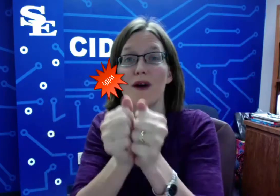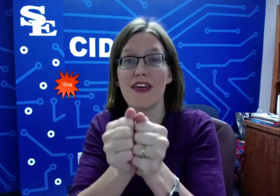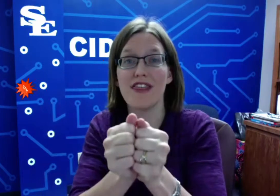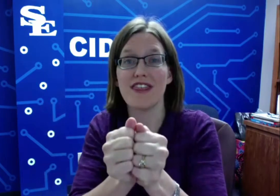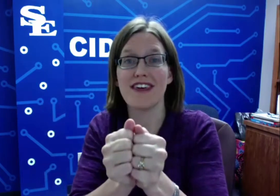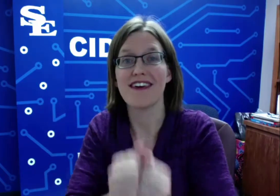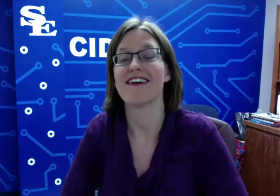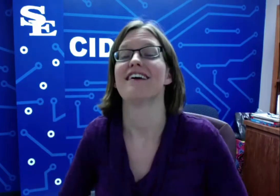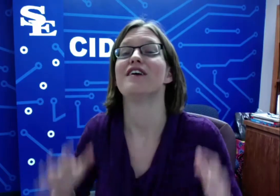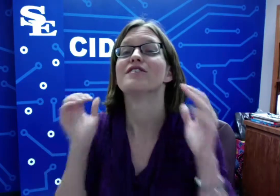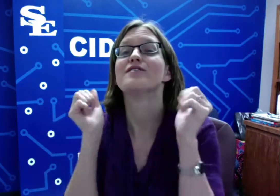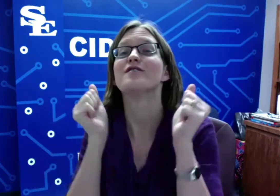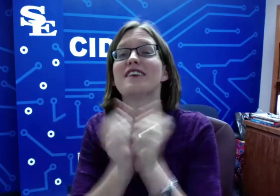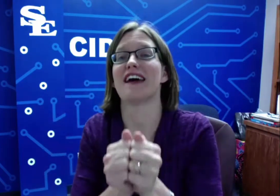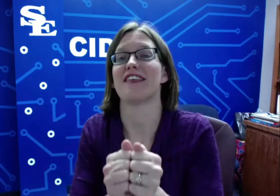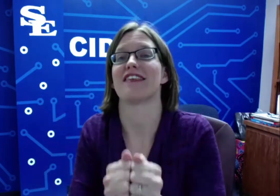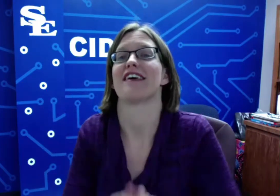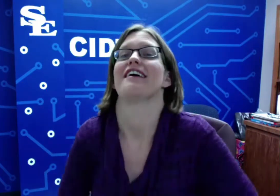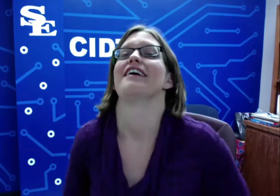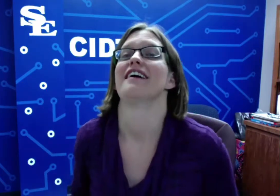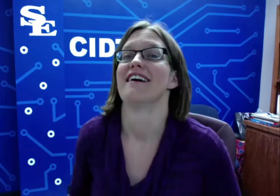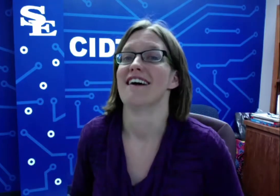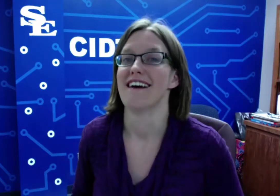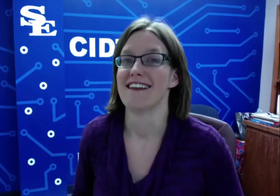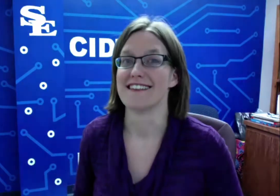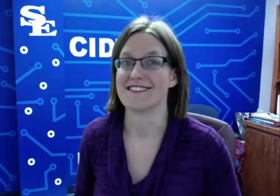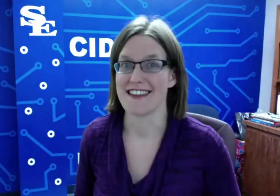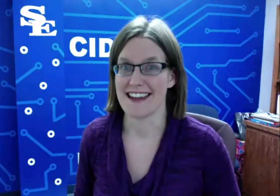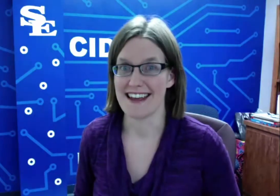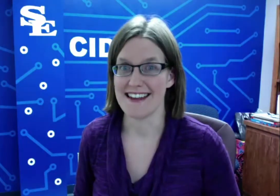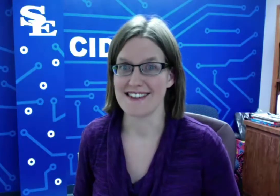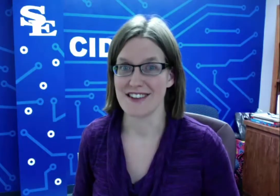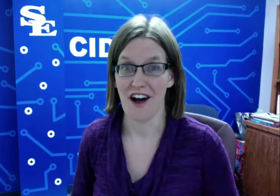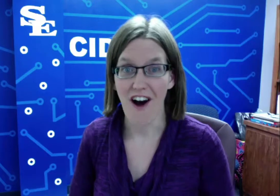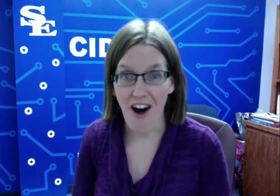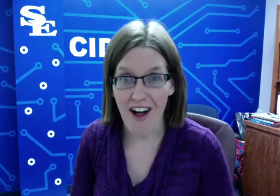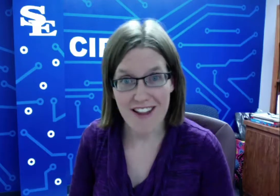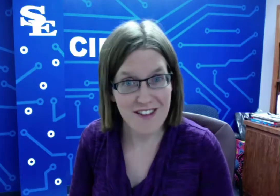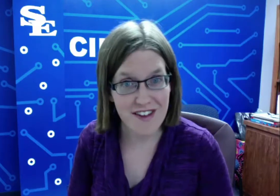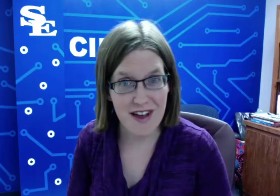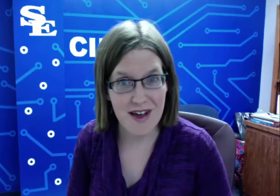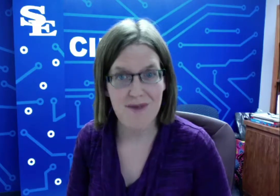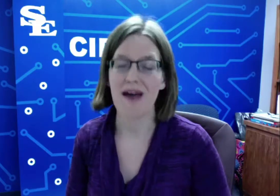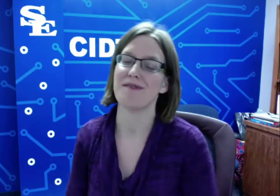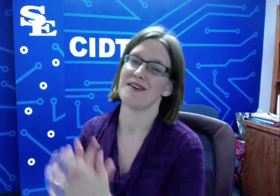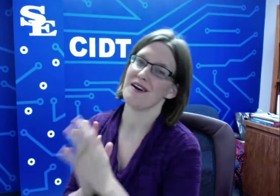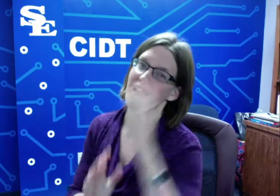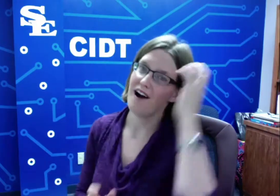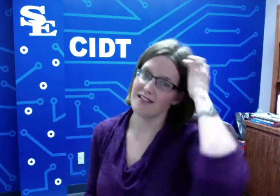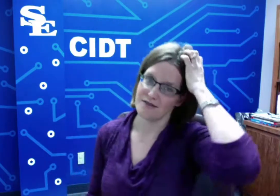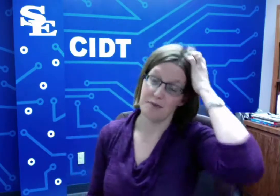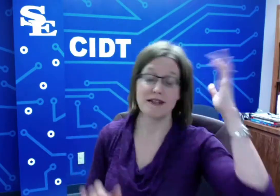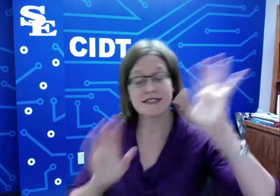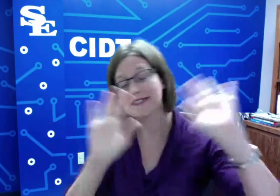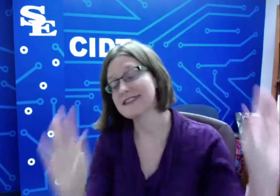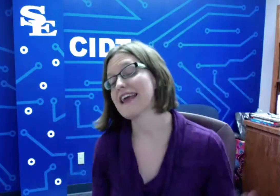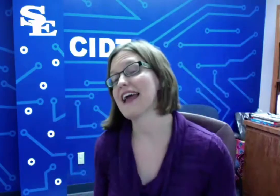With. With. Did you get it? Did you get all of them? I bet you got all of them, but just in